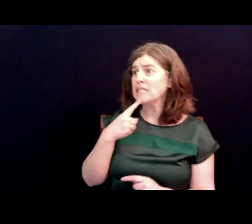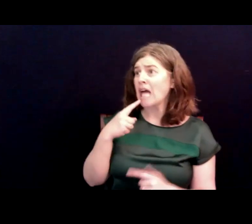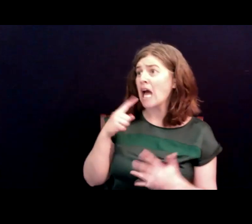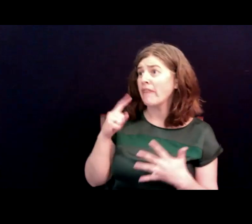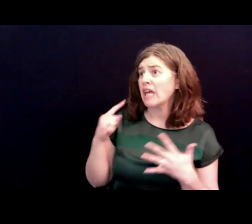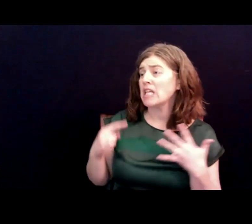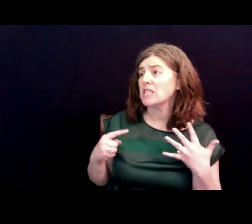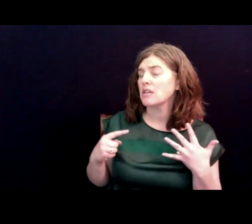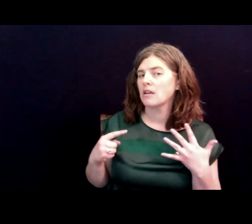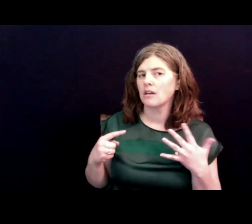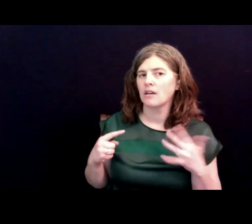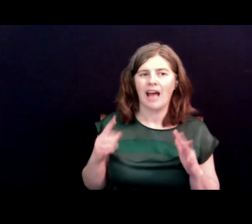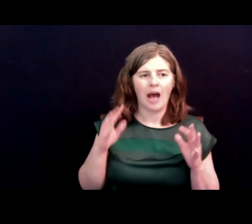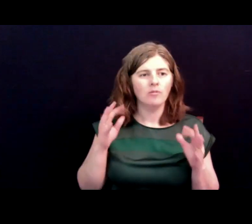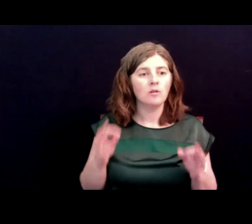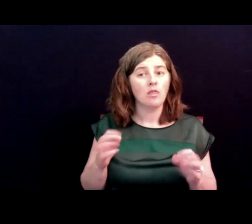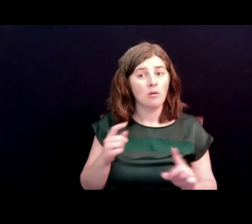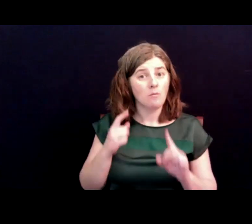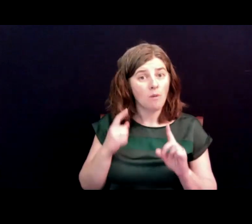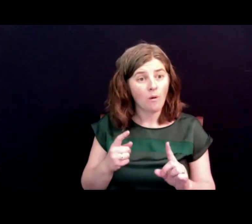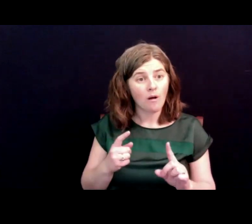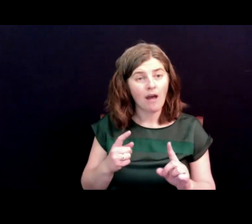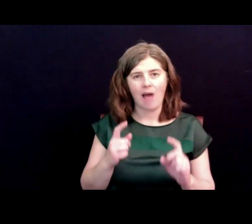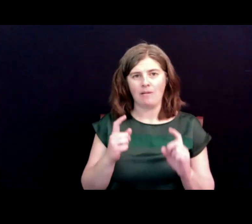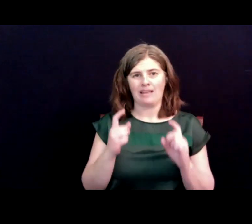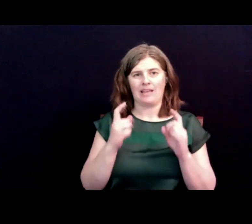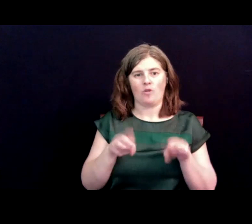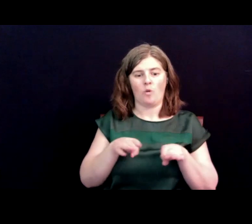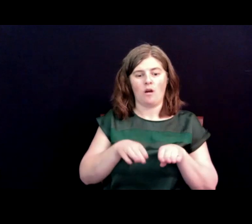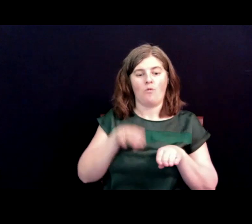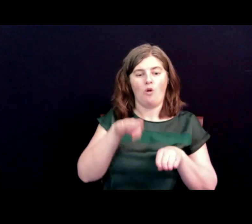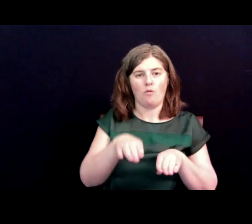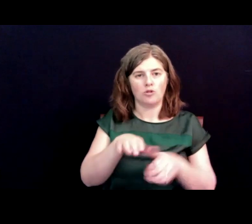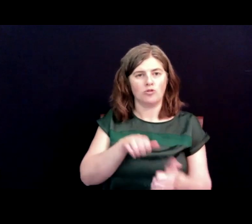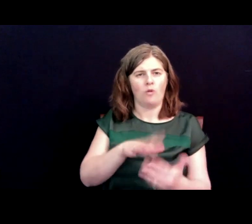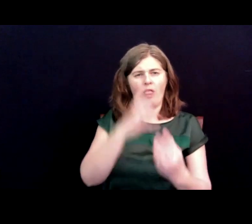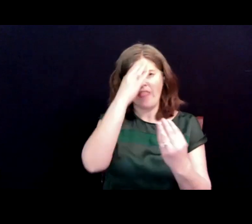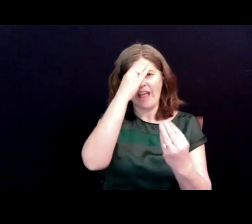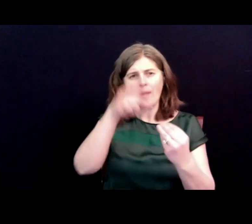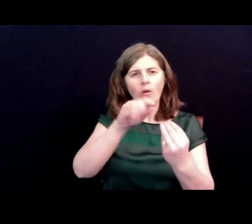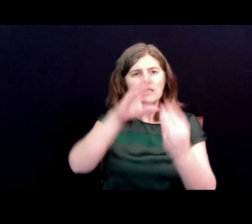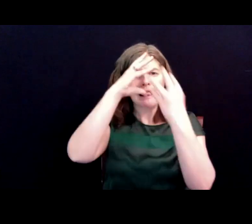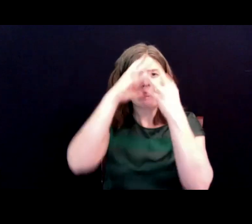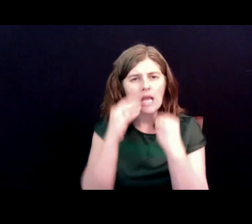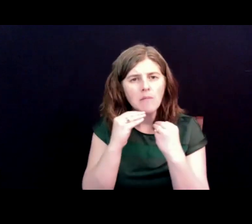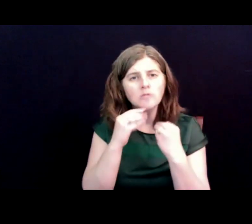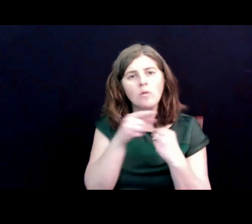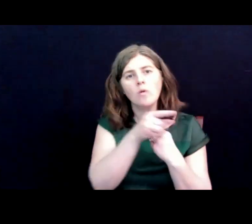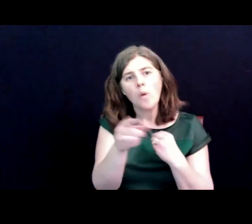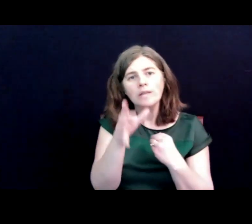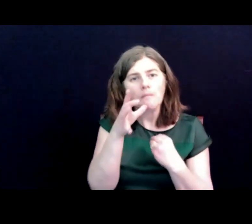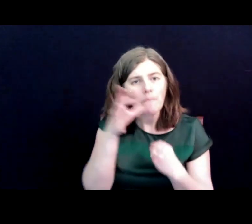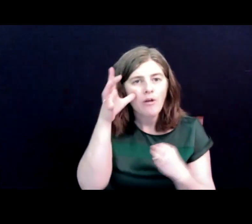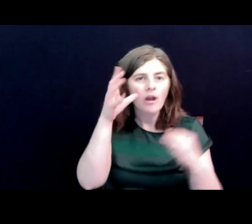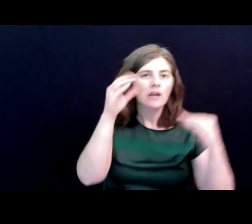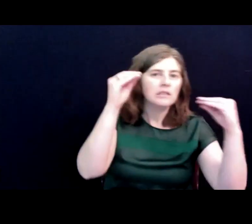right? So absolutely, the bottom line is I'm giving you a stepwise approach to think about sleep, so that you as a parent, a caregiver, a teacher,